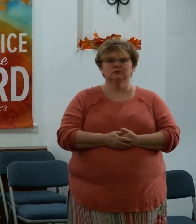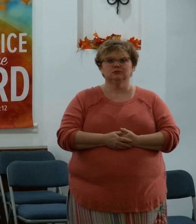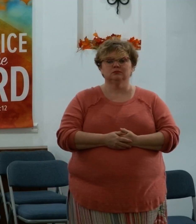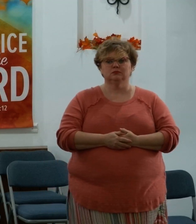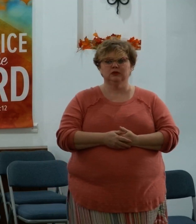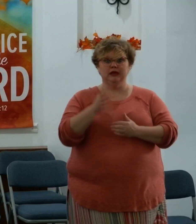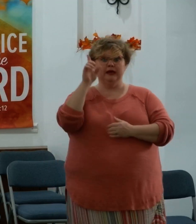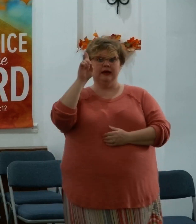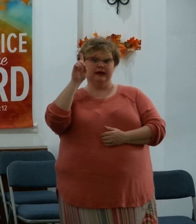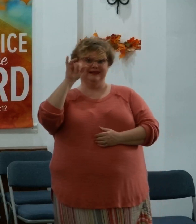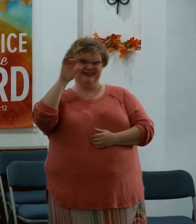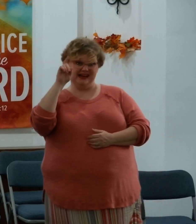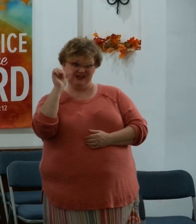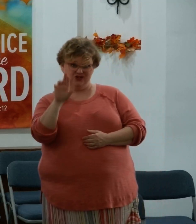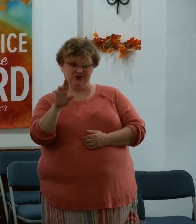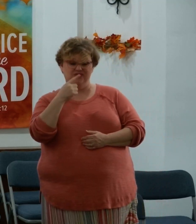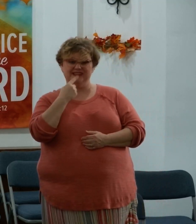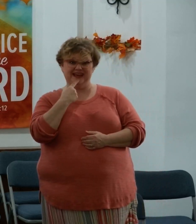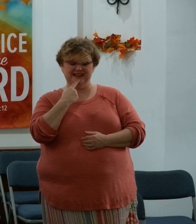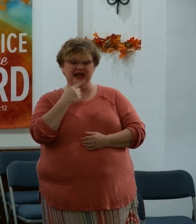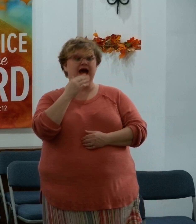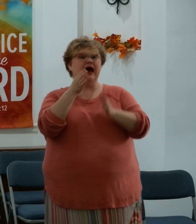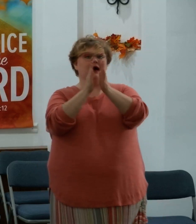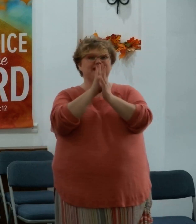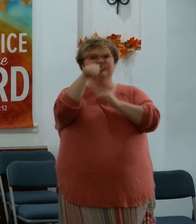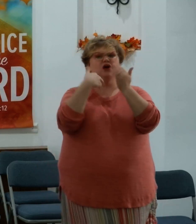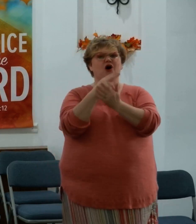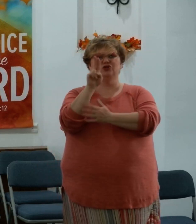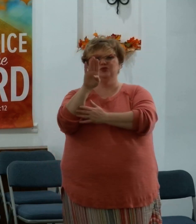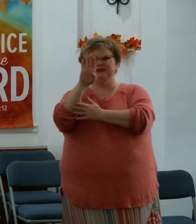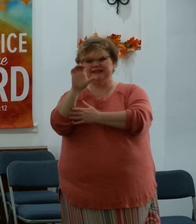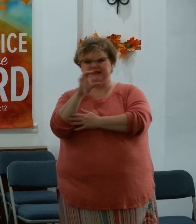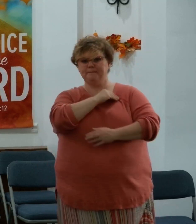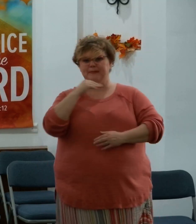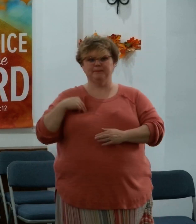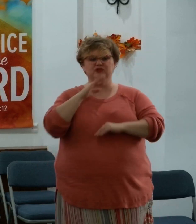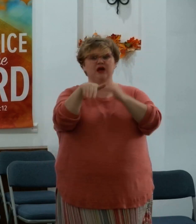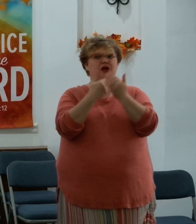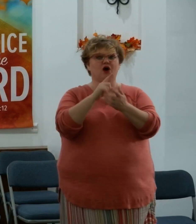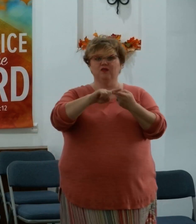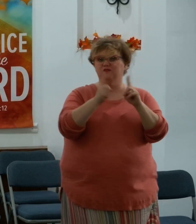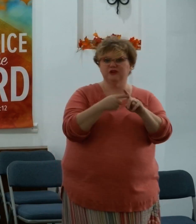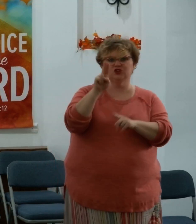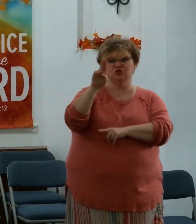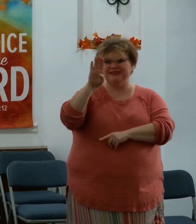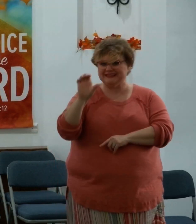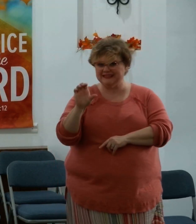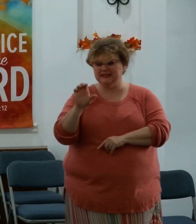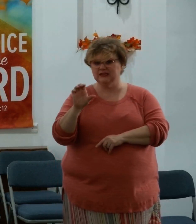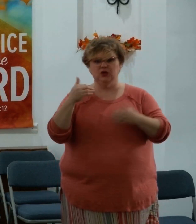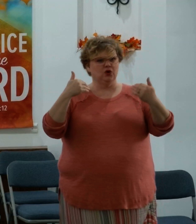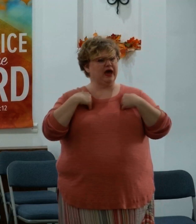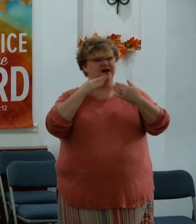And Brother Digger says, I'm asking all Union Baptist Church members and all the friends of Union Baptist Church who